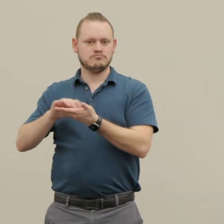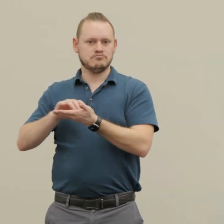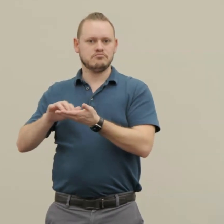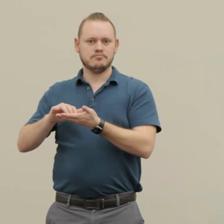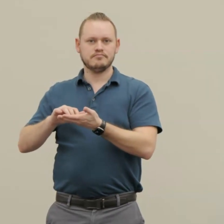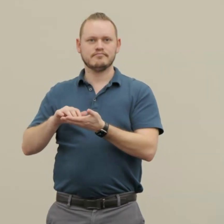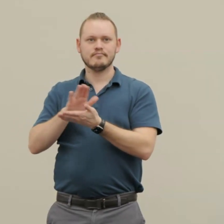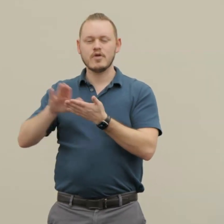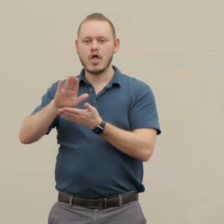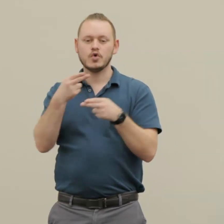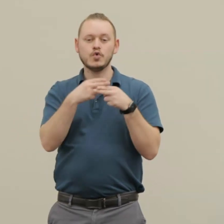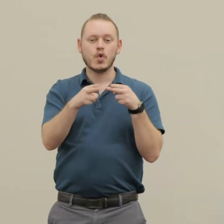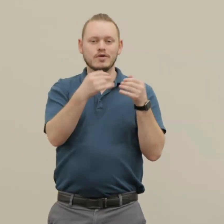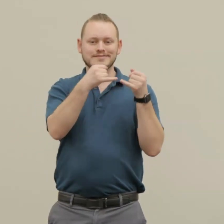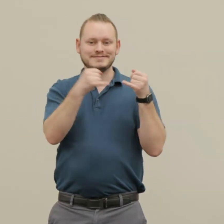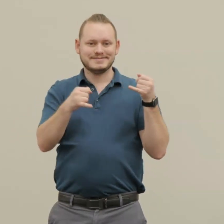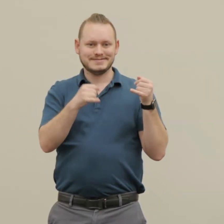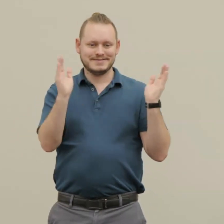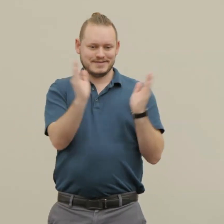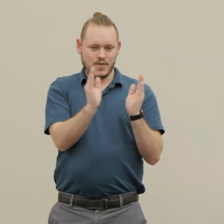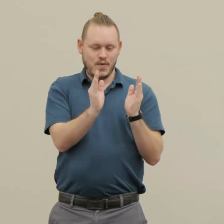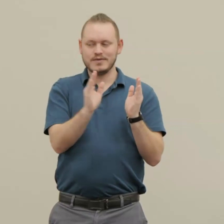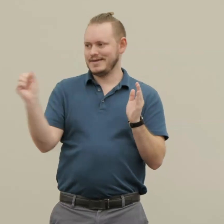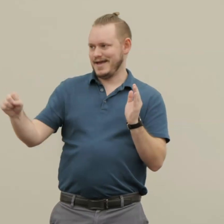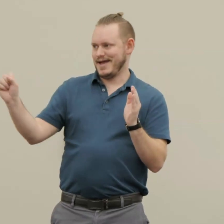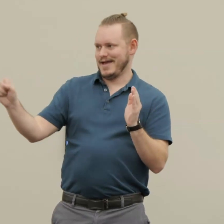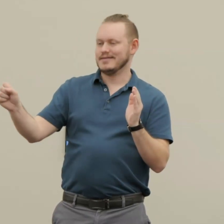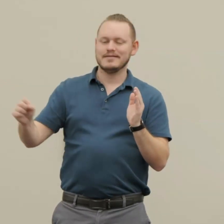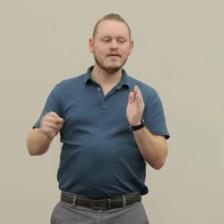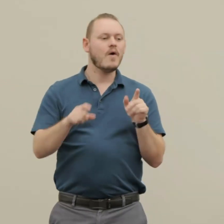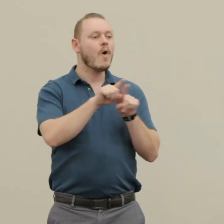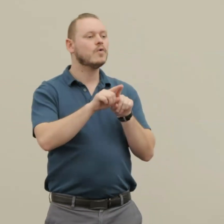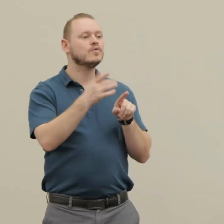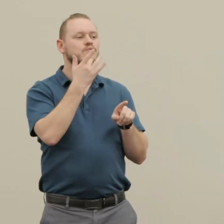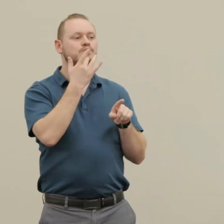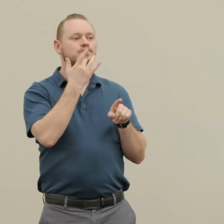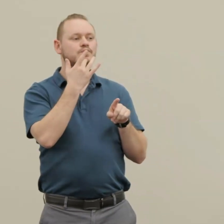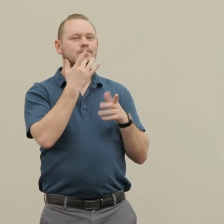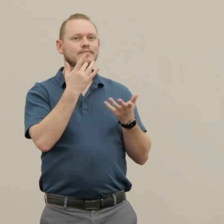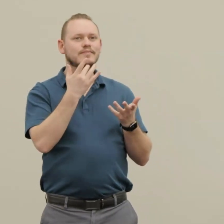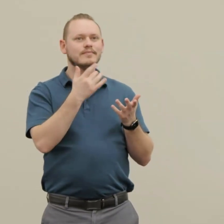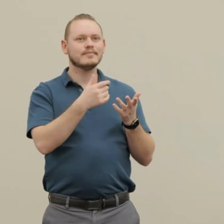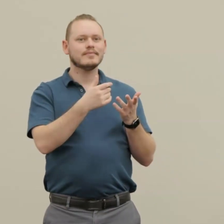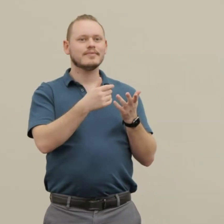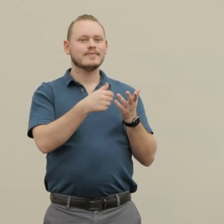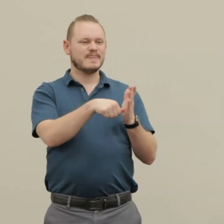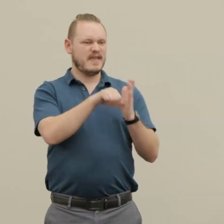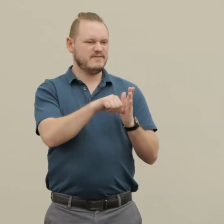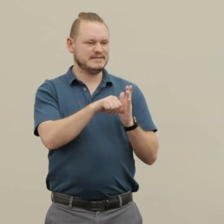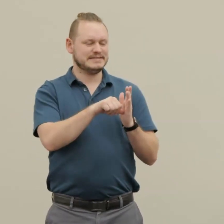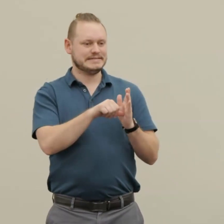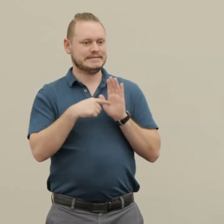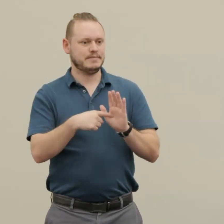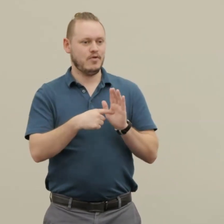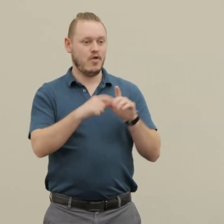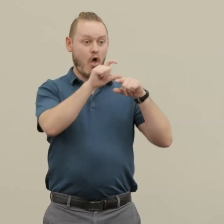the shorter lines of text. Yes. And we also like the lack of emphasis symbols needed. So like